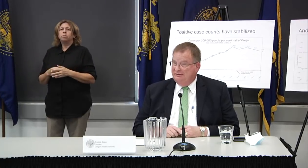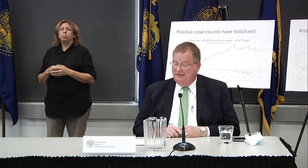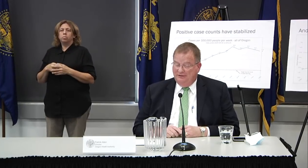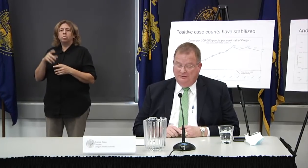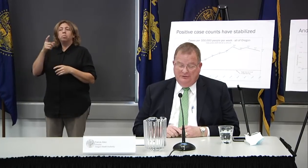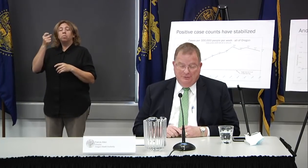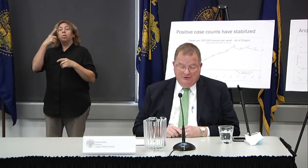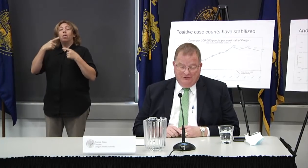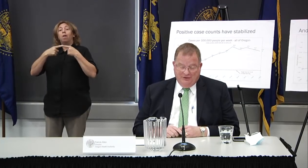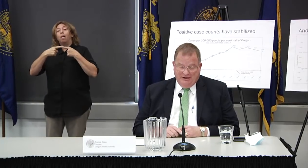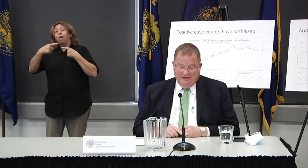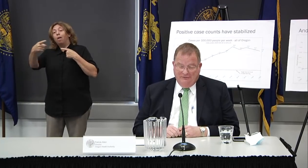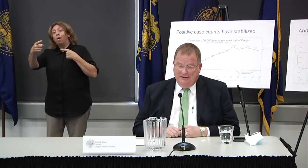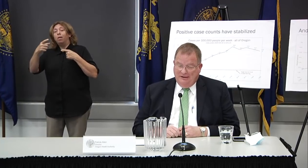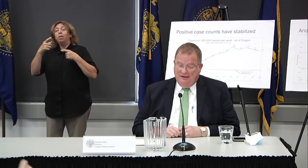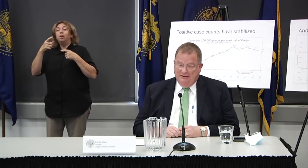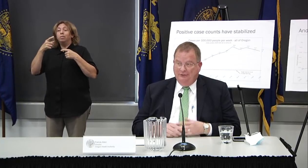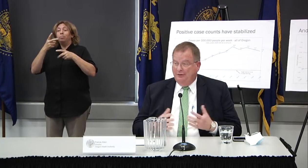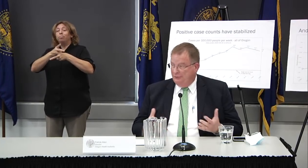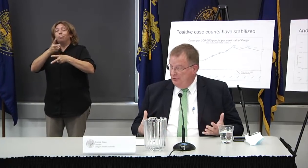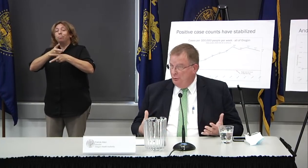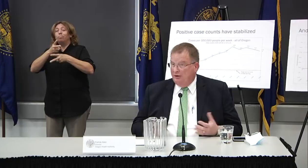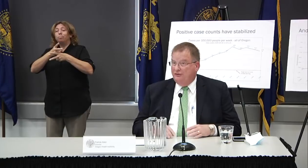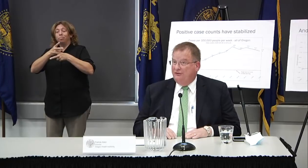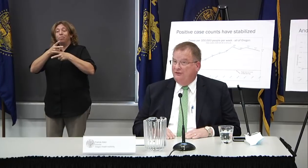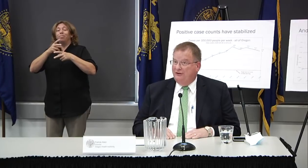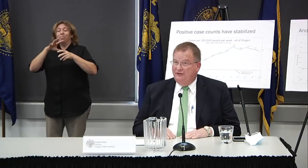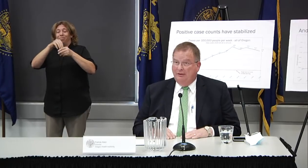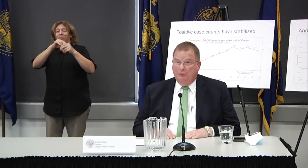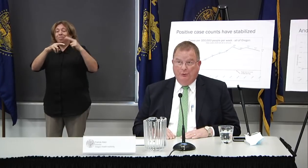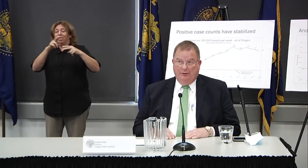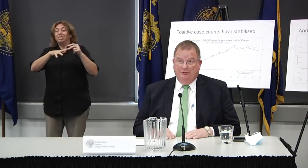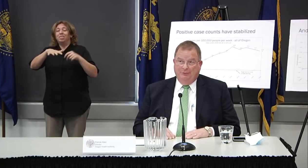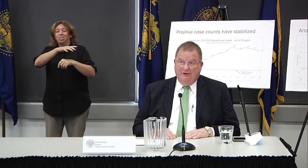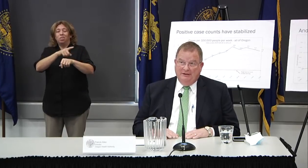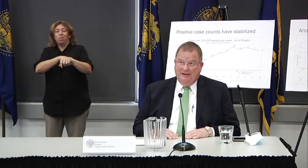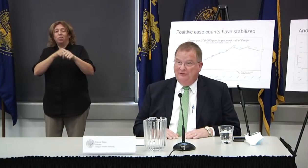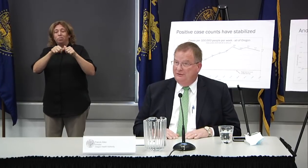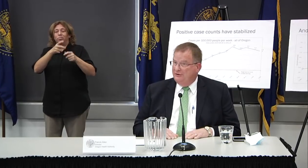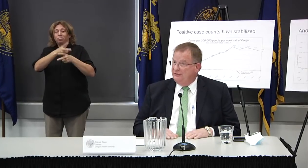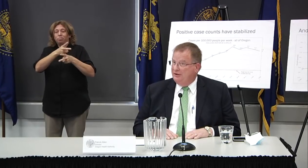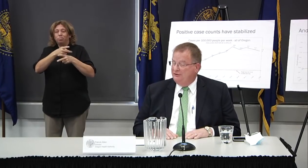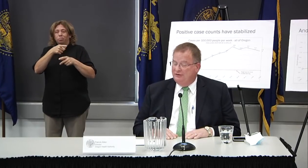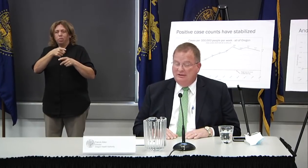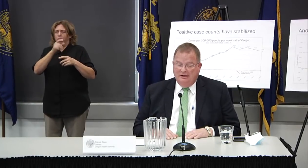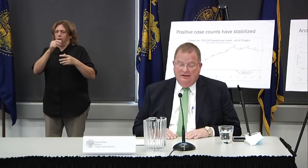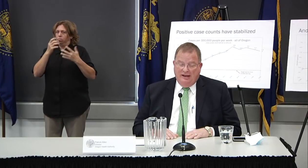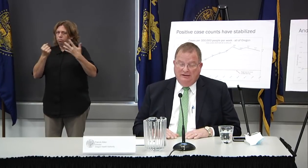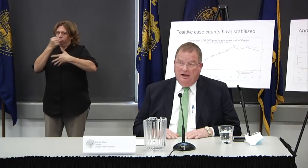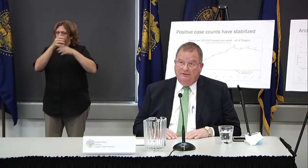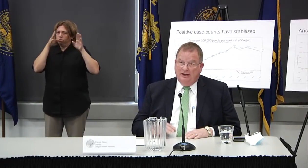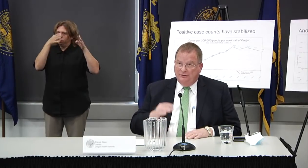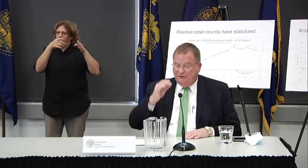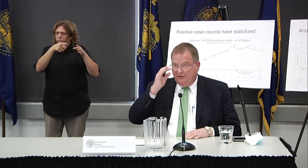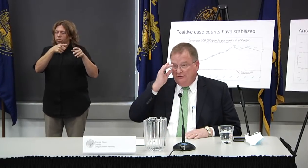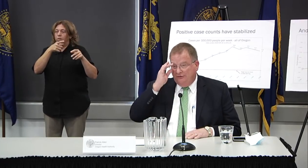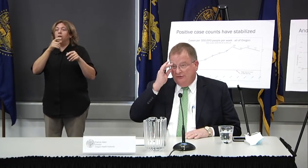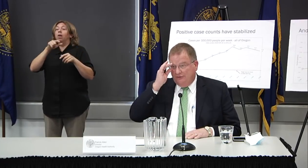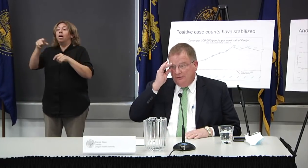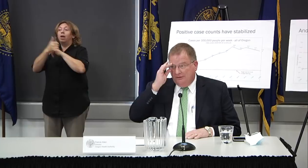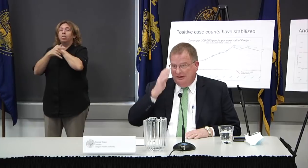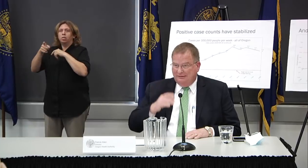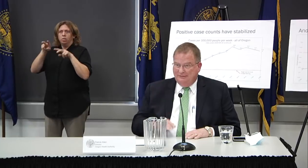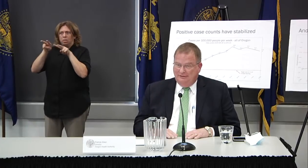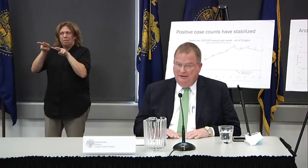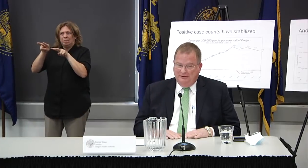testing in communities that have that are on the watch list, as an example. We're able to provide case investigation and contact tracing